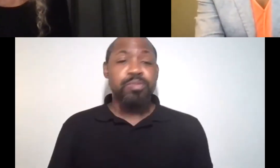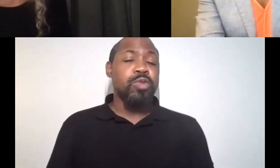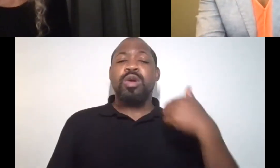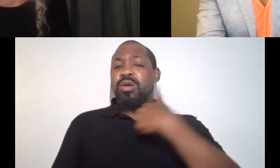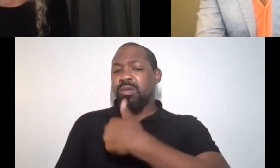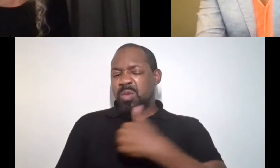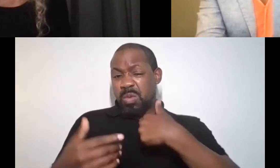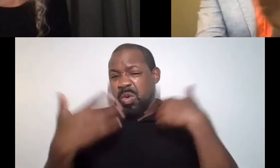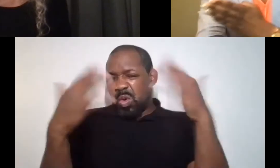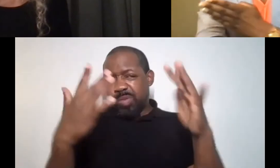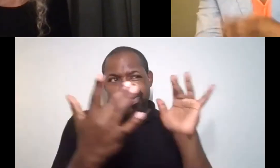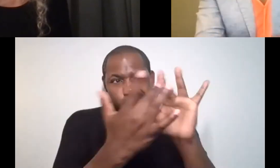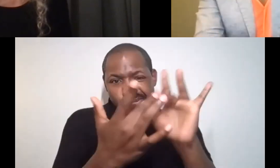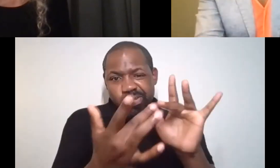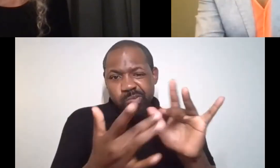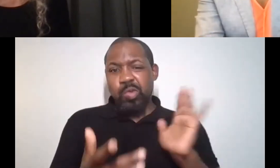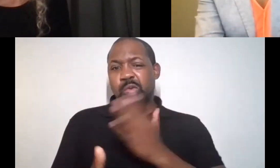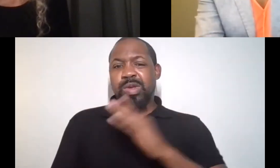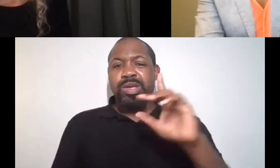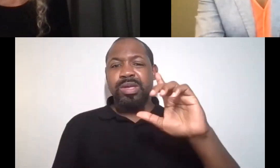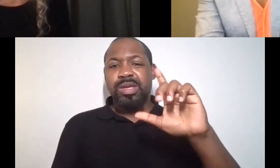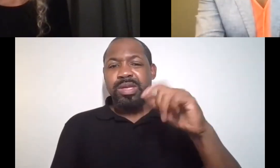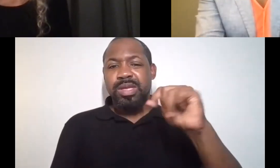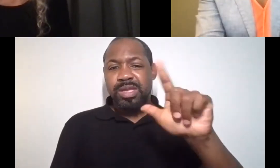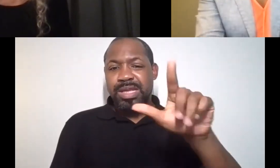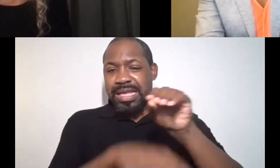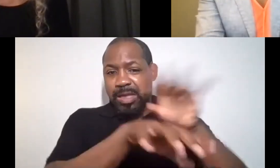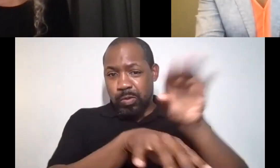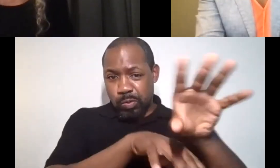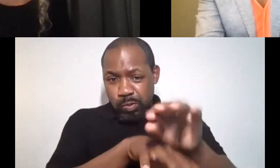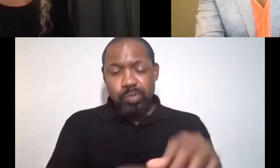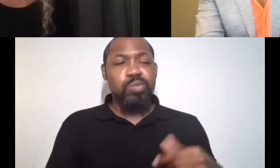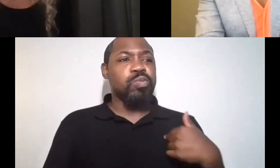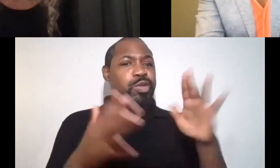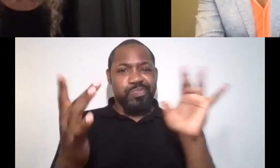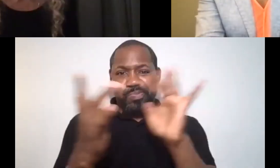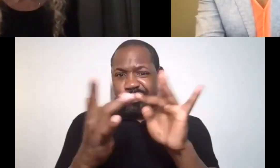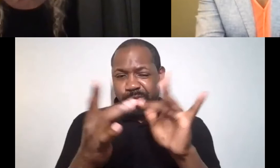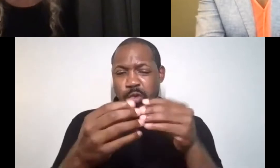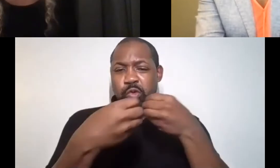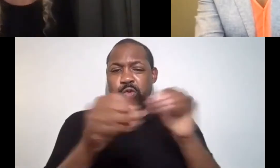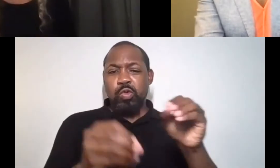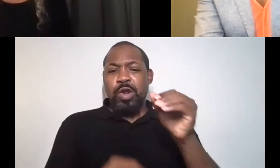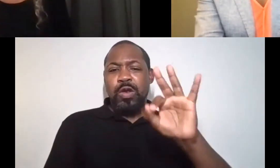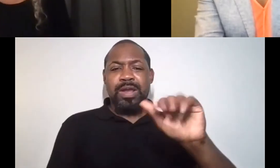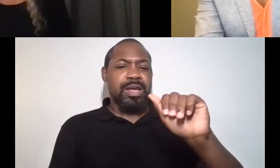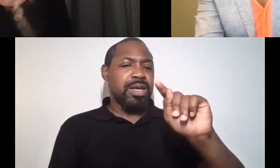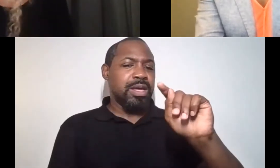And that will continue thereafter being in person. So I reached out to our legal counsel team and